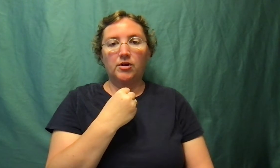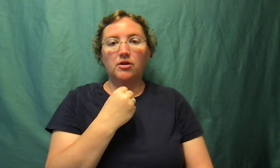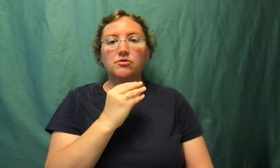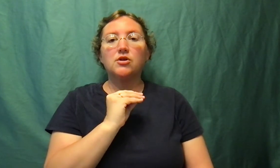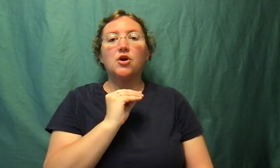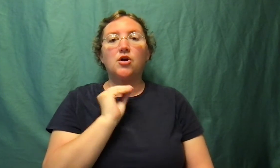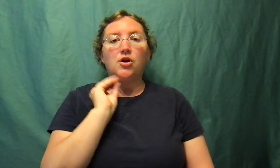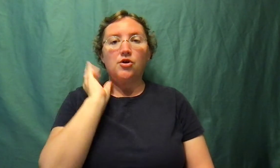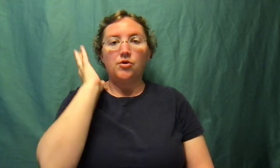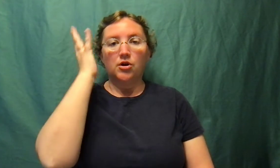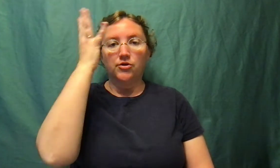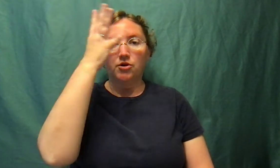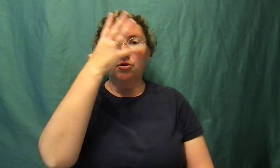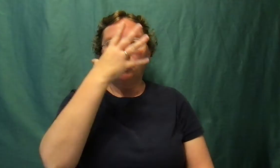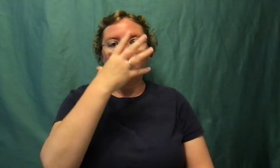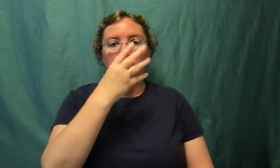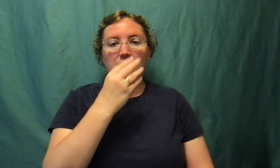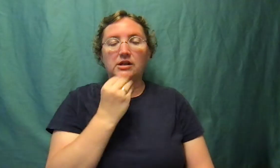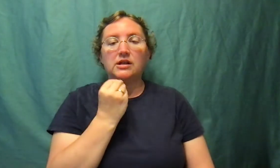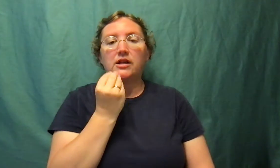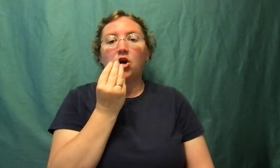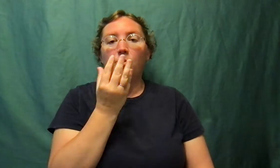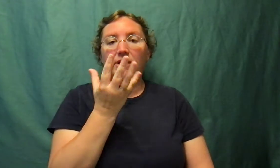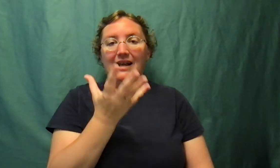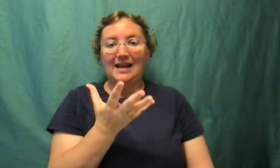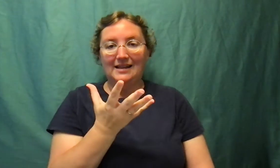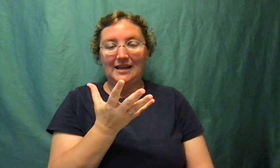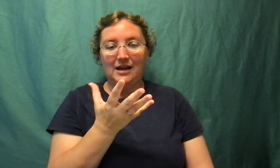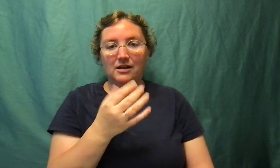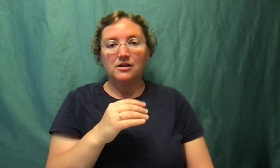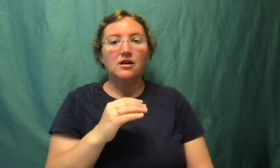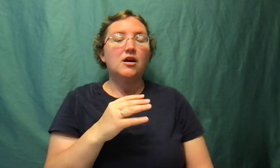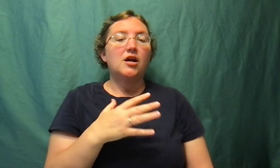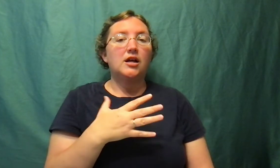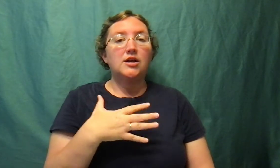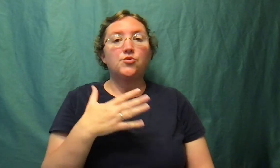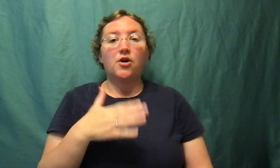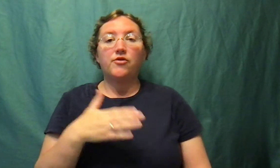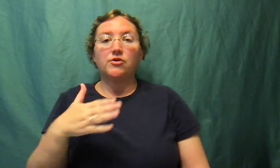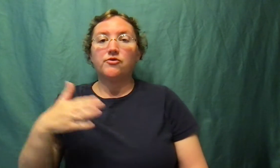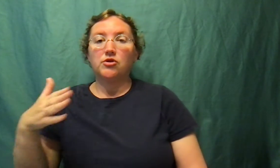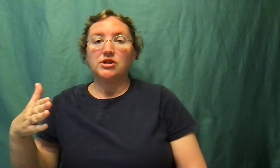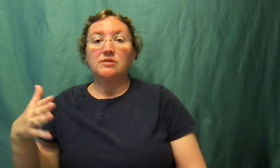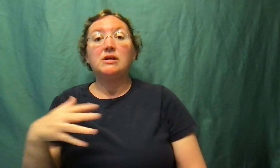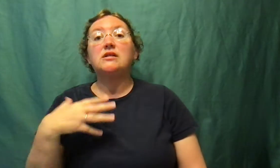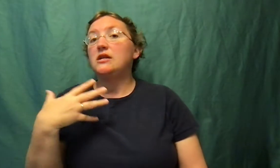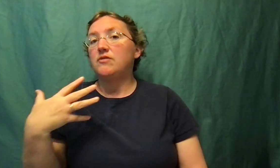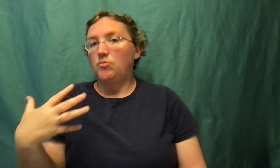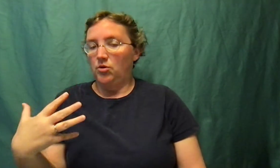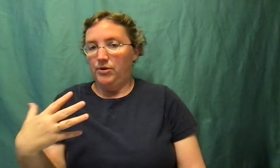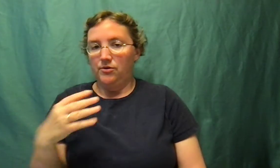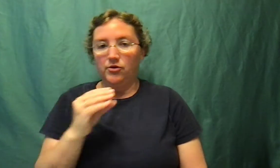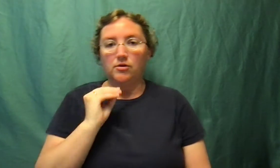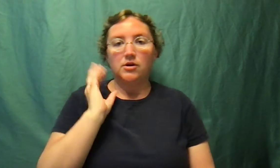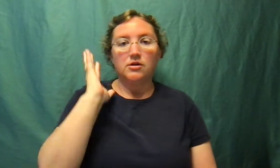closed. You can also do it this and then open it again at the end. Each of those versions means even more beautiful.